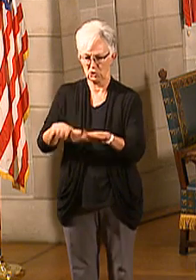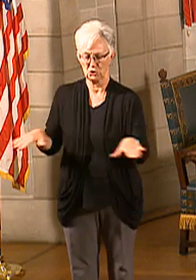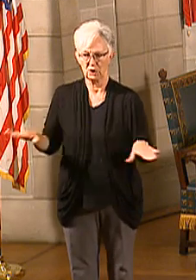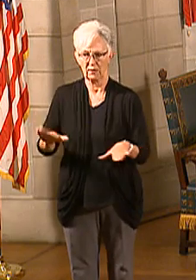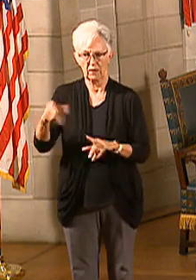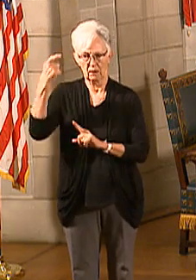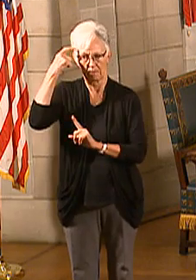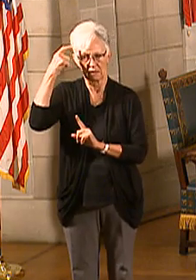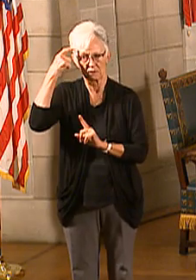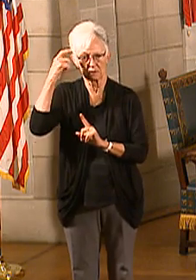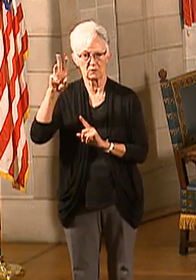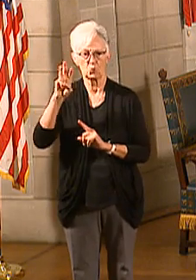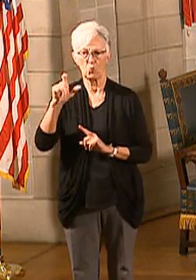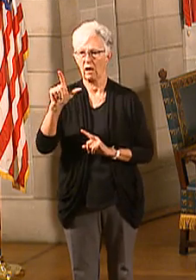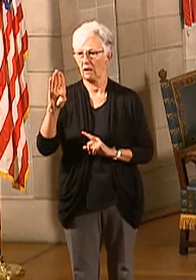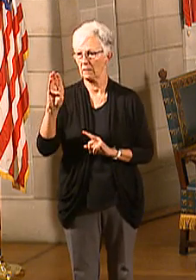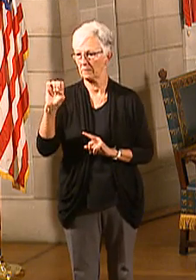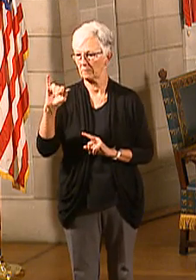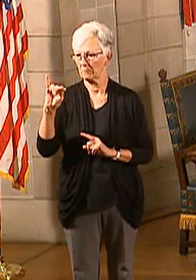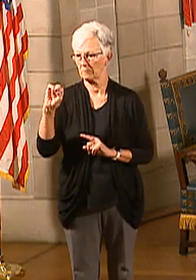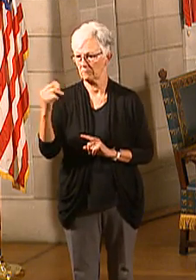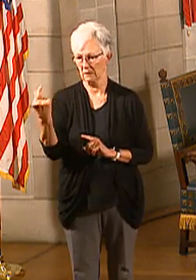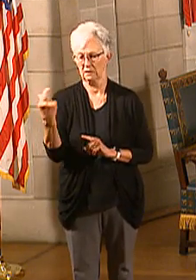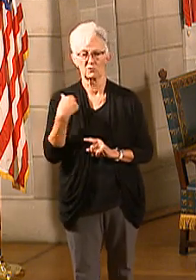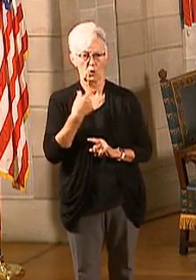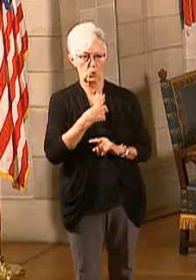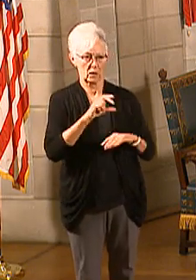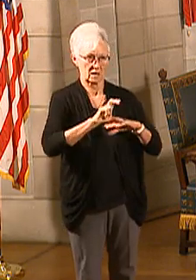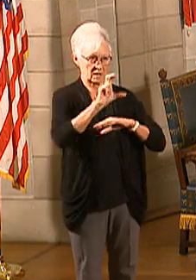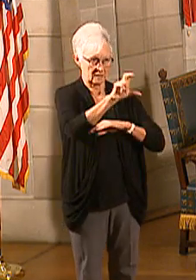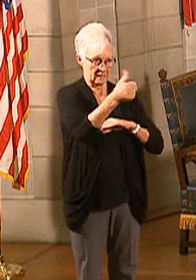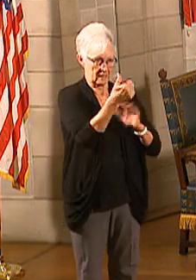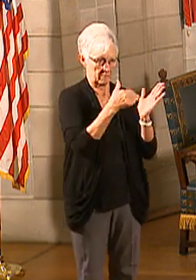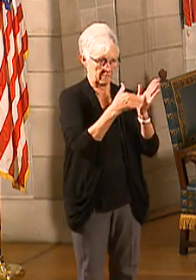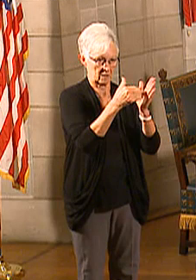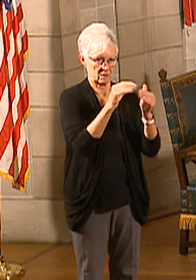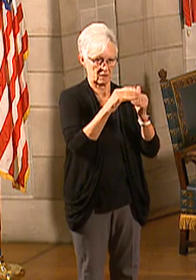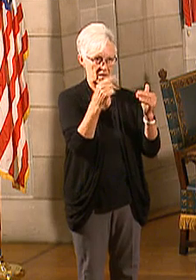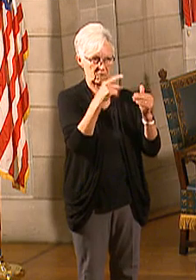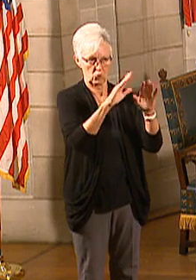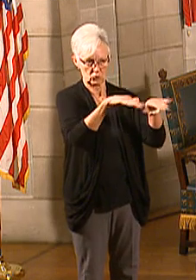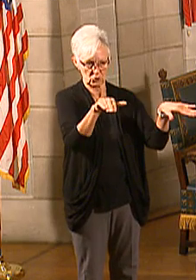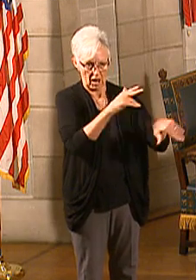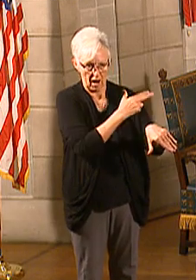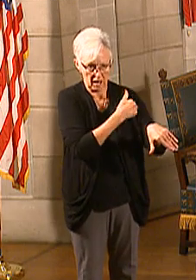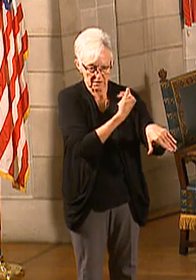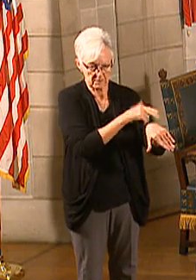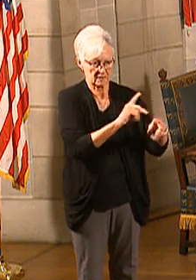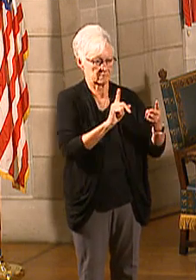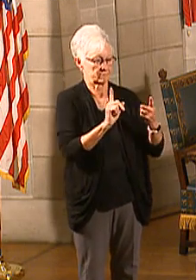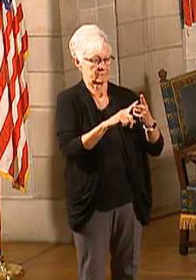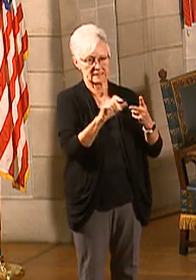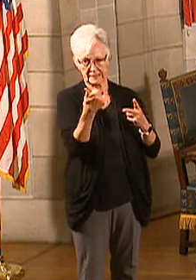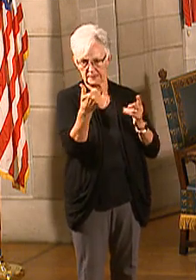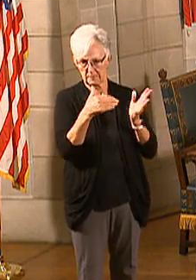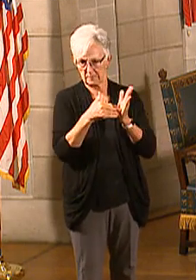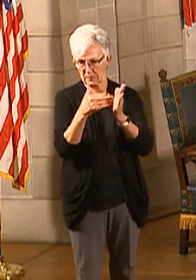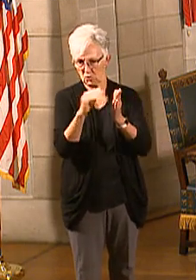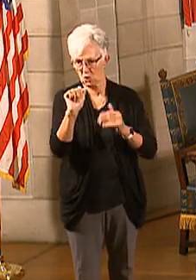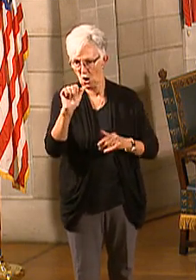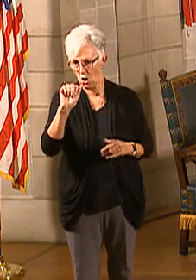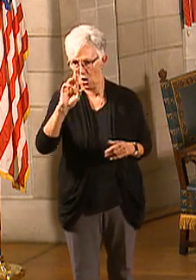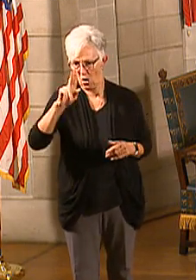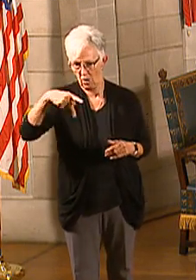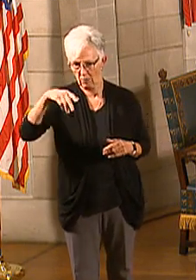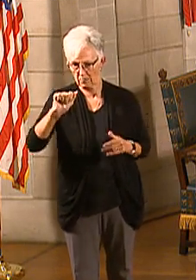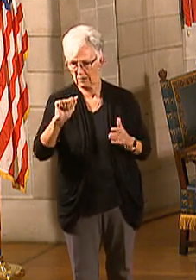state has dedicated $10 million to Children's Hospital for their mental health facilities, $10 million of ARPA funds going to